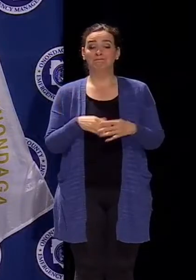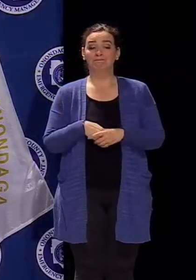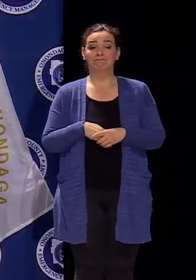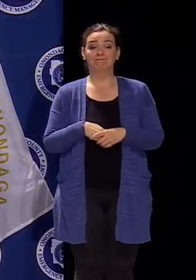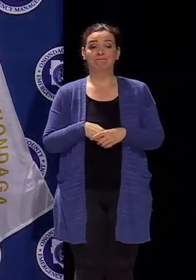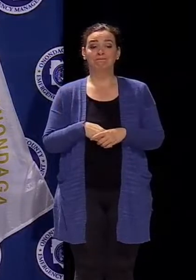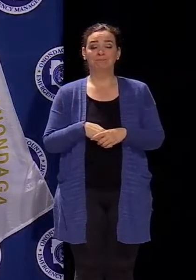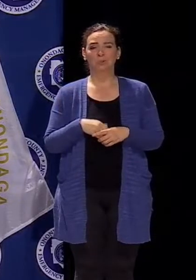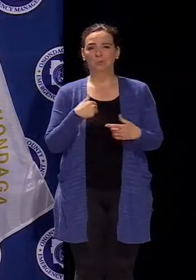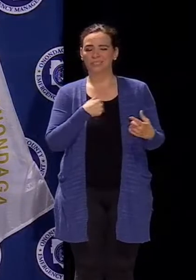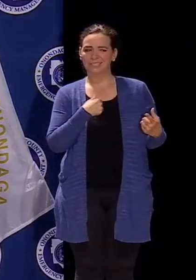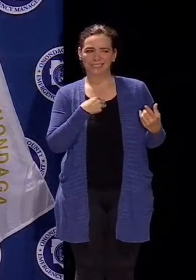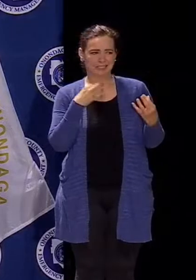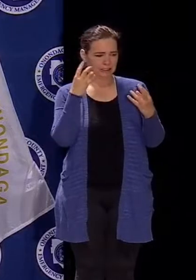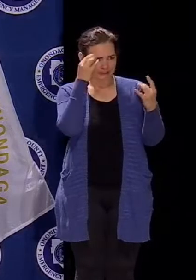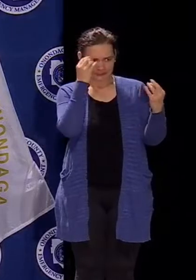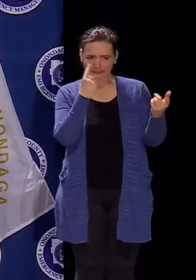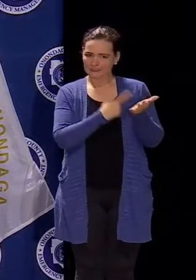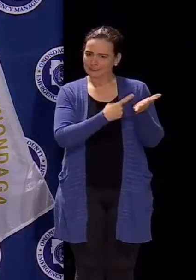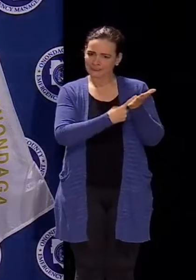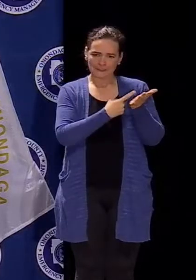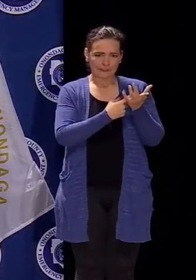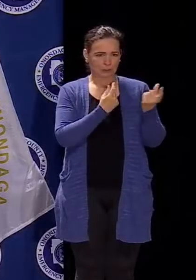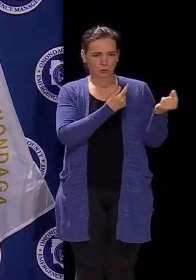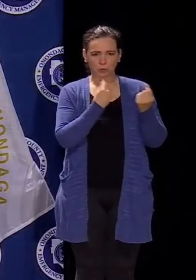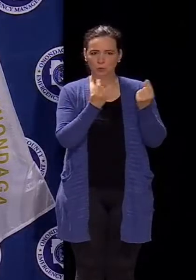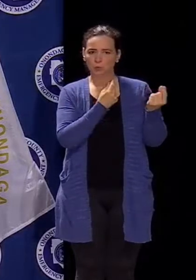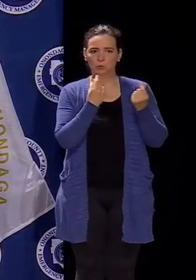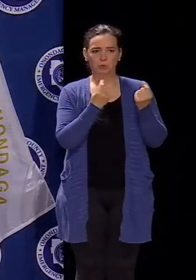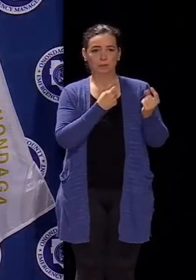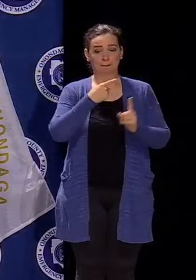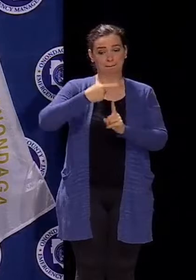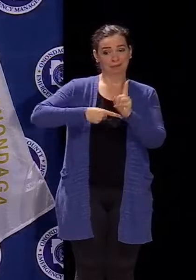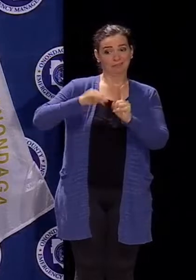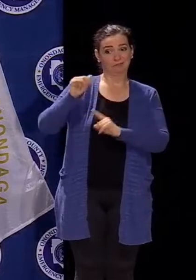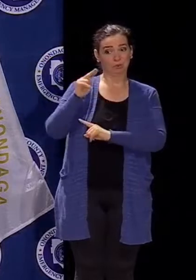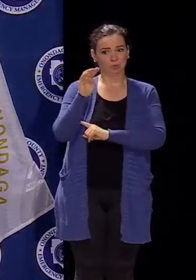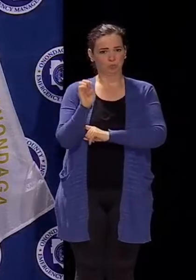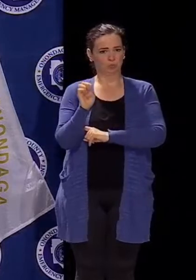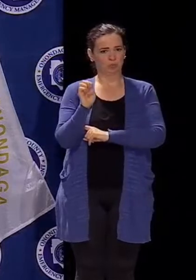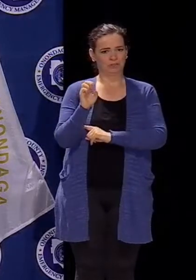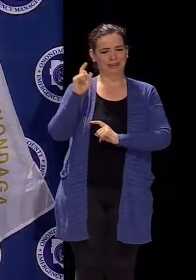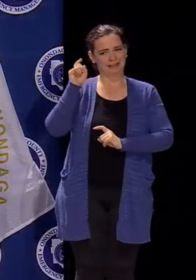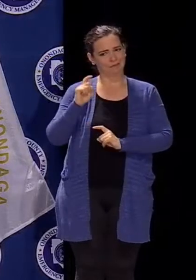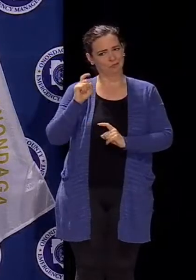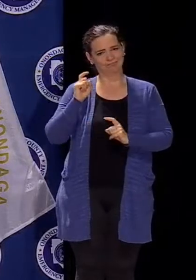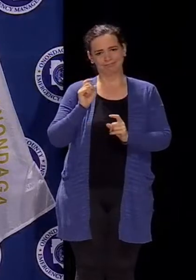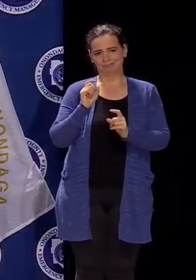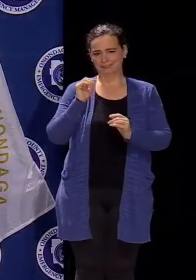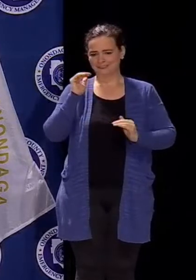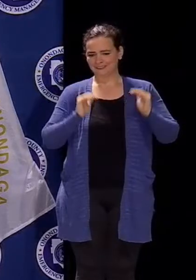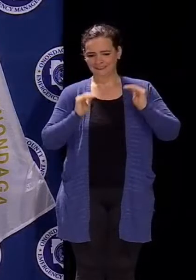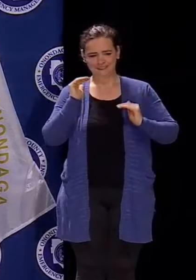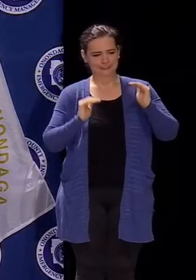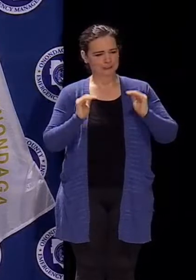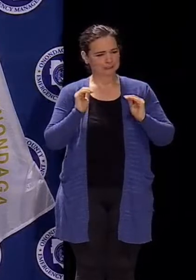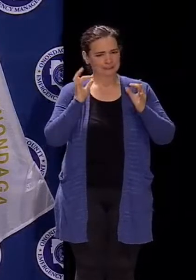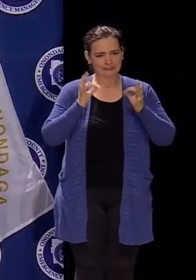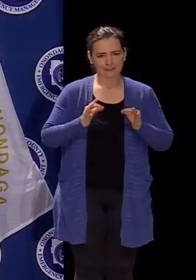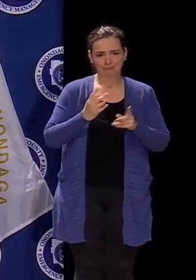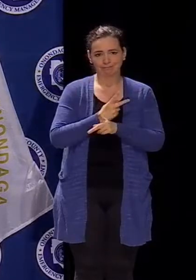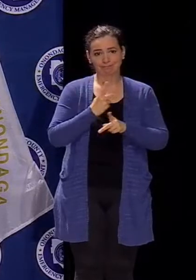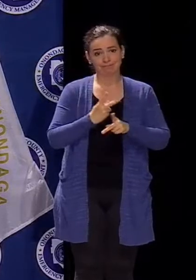yesterday, the month of June, we need to rebalance everything, and we'll have very difficult decisions to